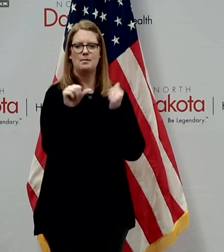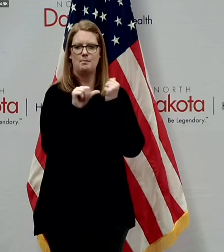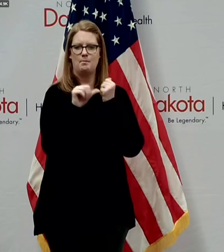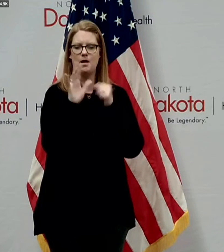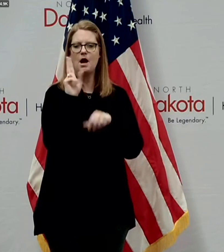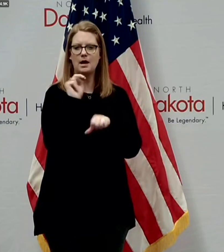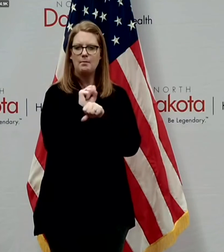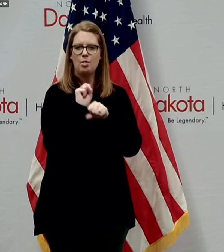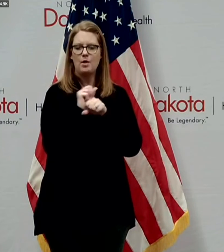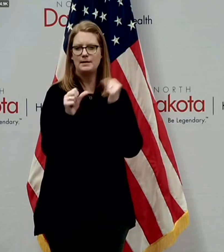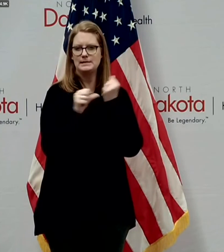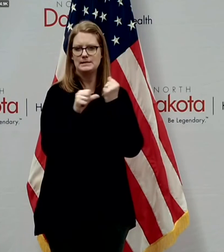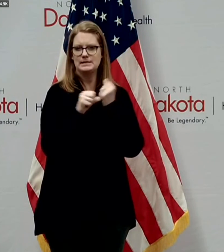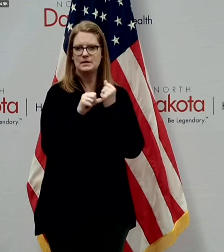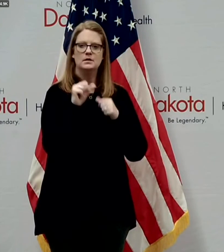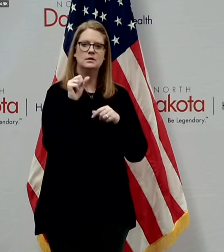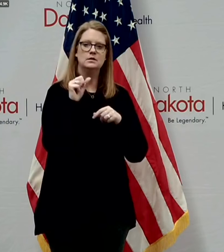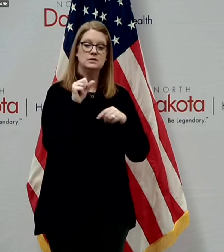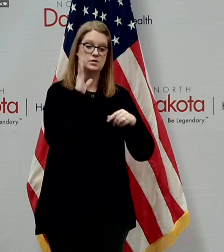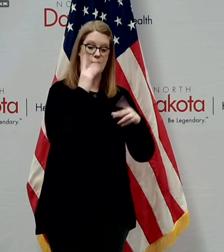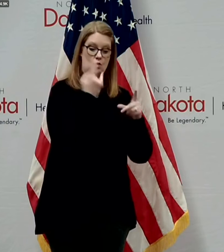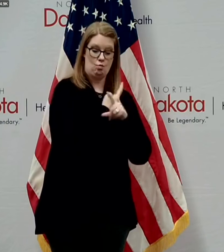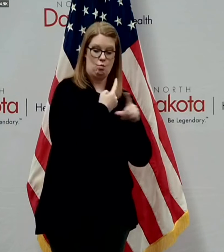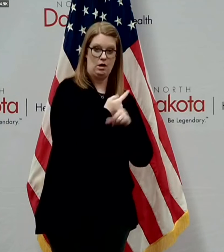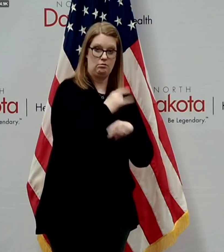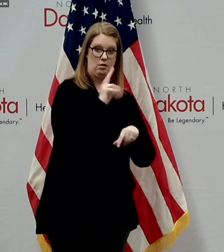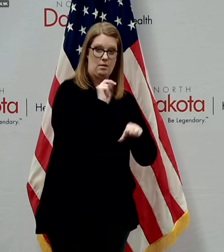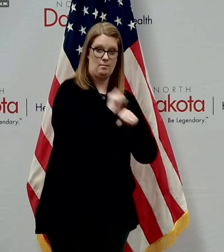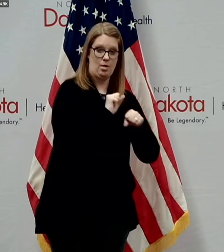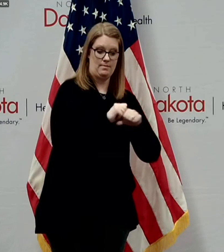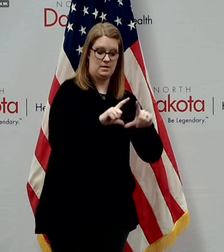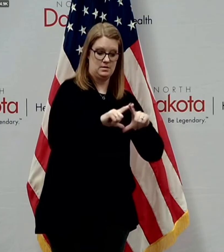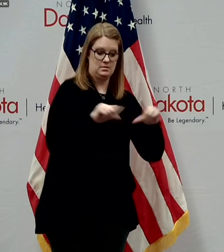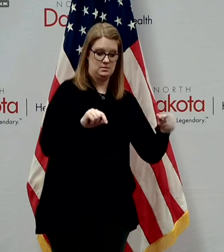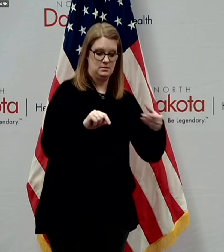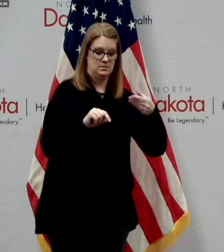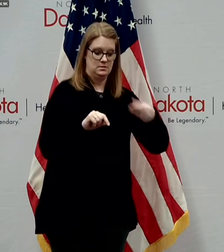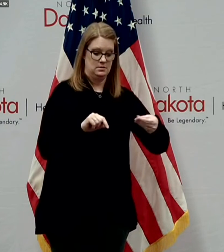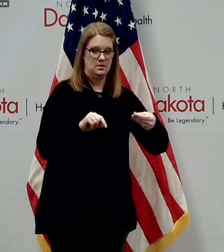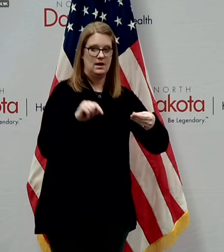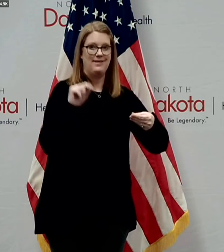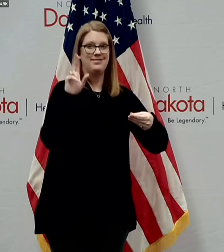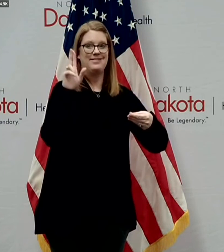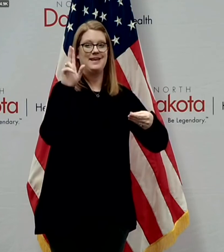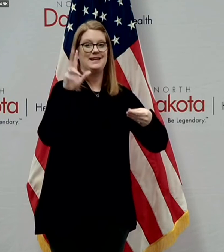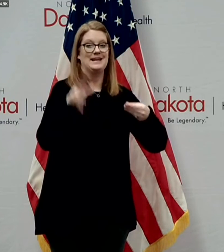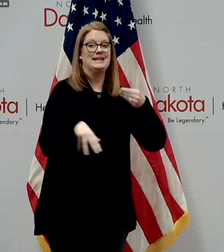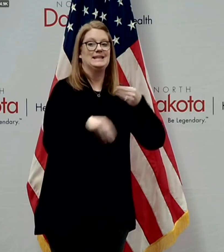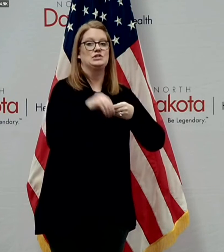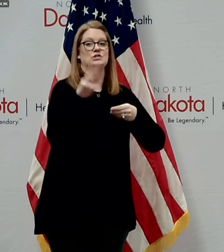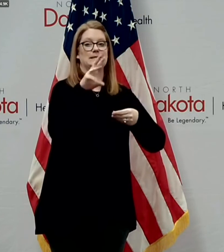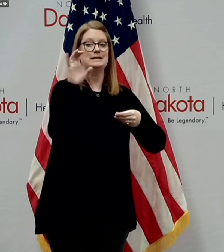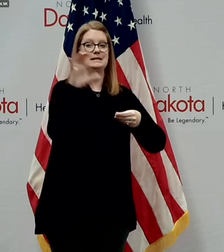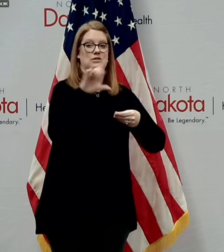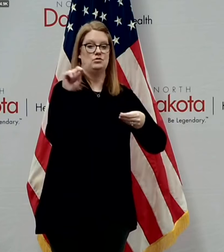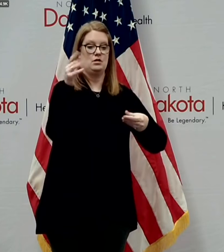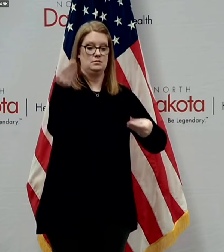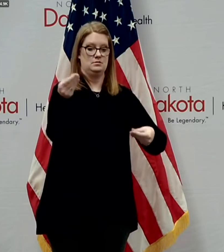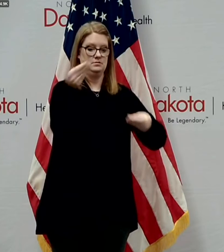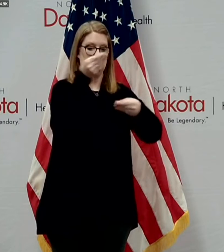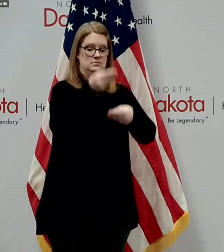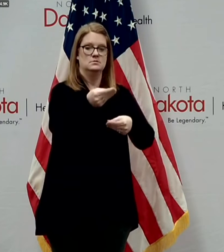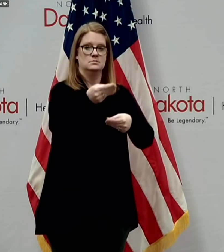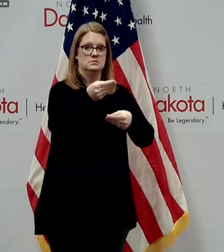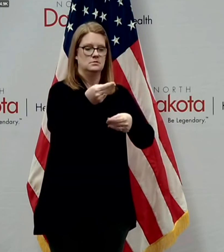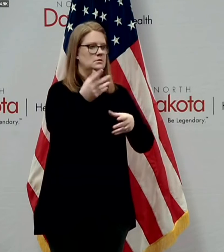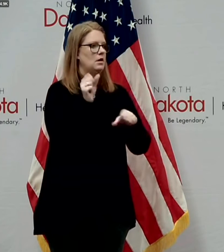on top of your regular, or if you weren't part of the unemployment insurance, it's just $600 payment that they're working to